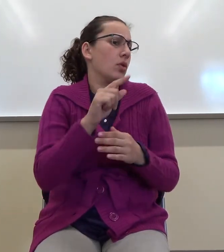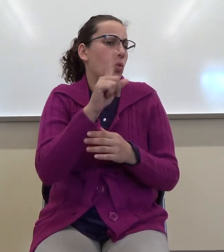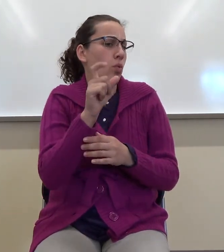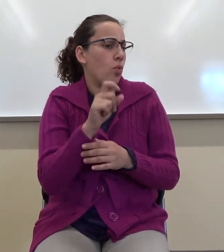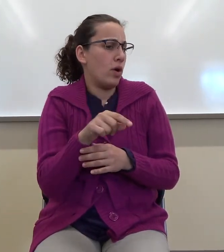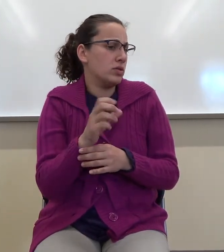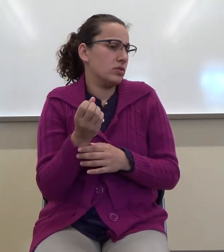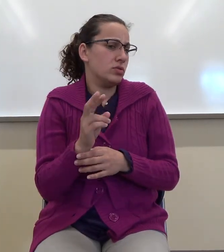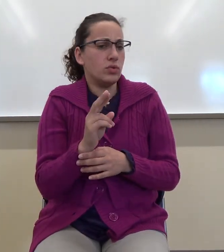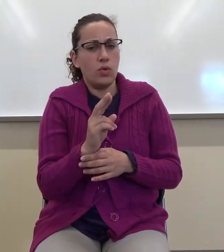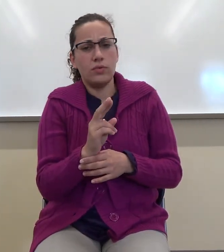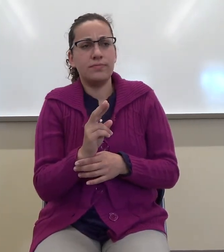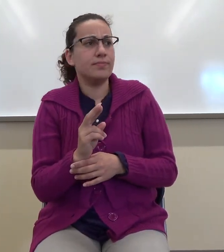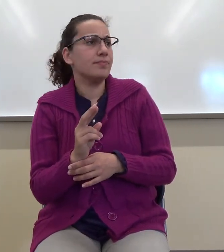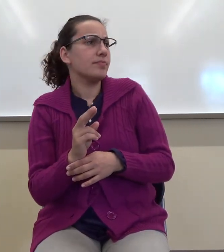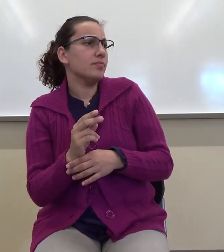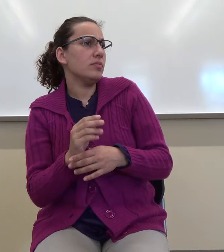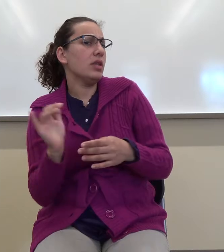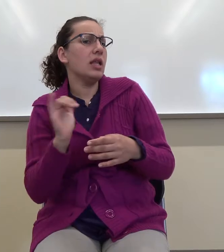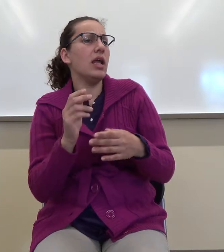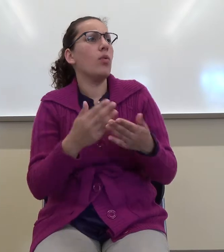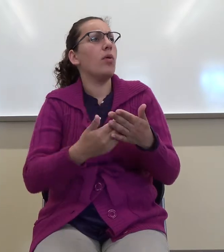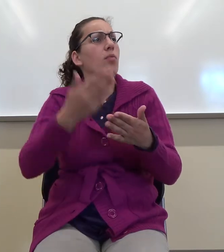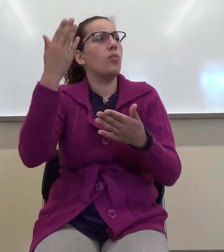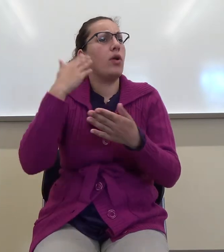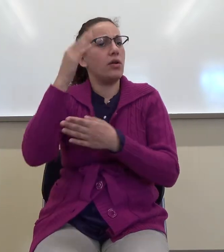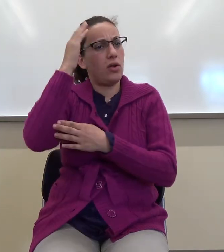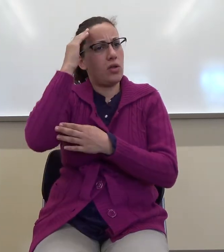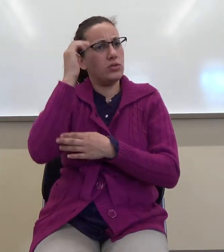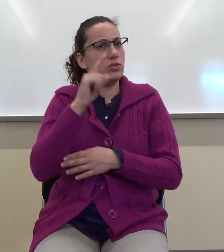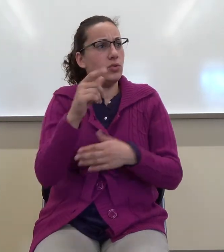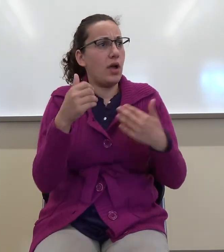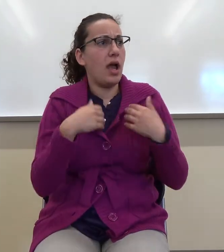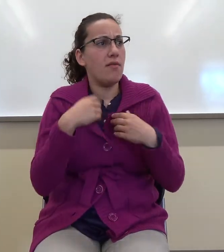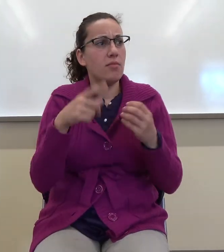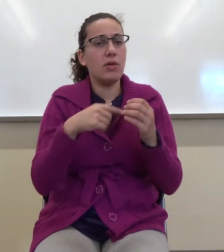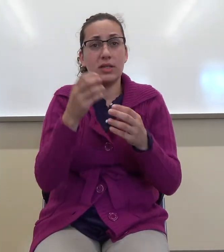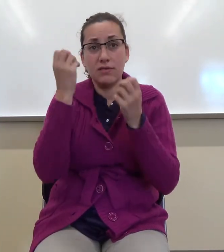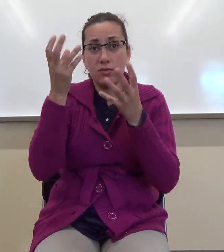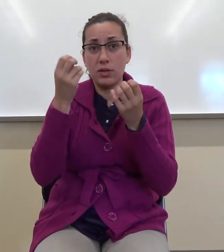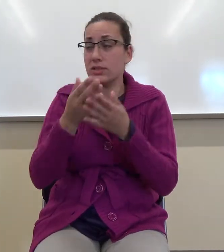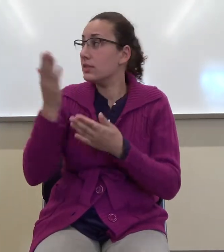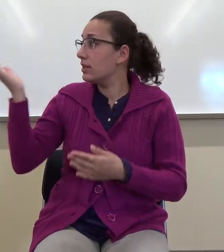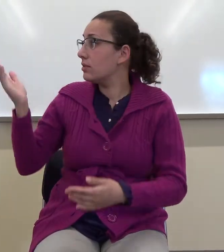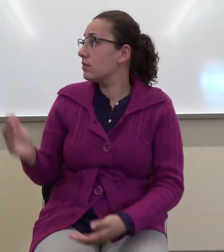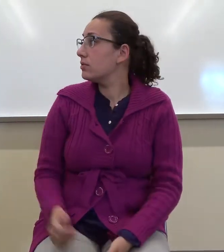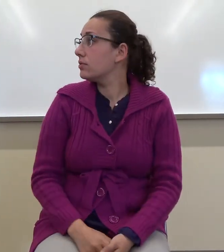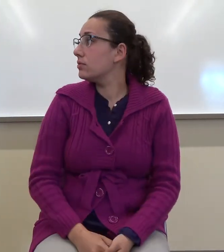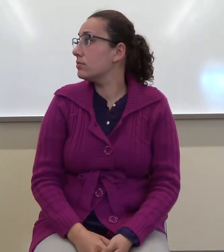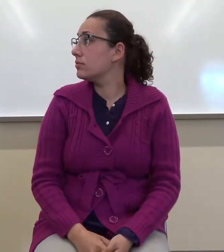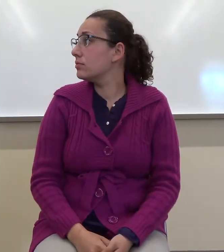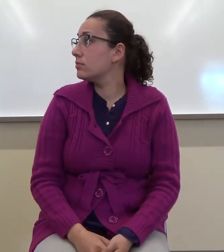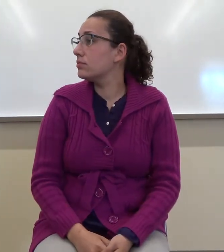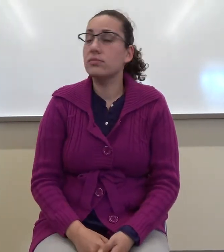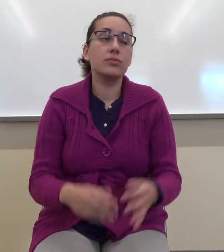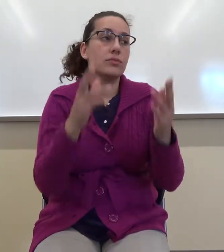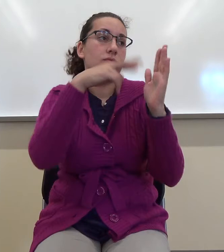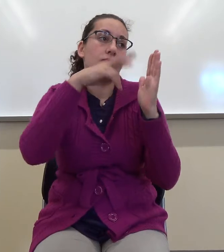bring up? What prior knowledge do you have about any of the information in the paragraph? What test questions? We haven't